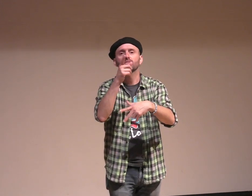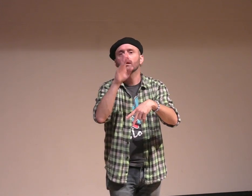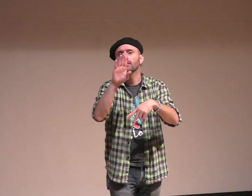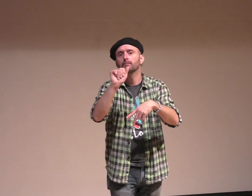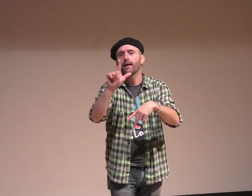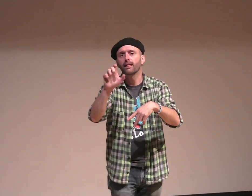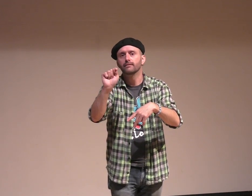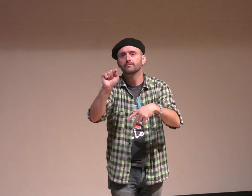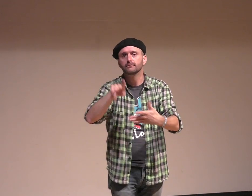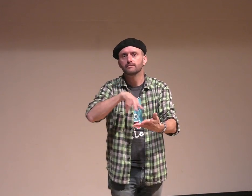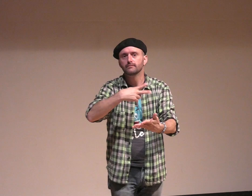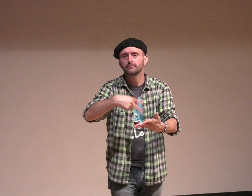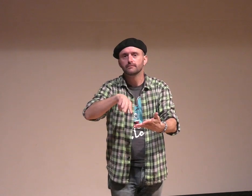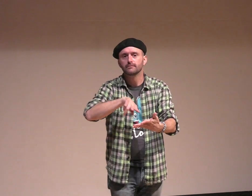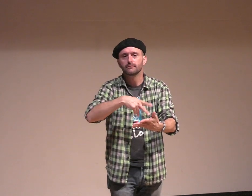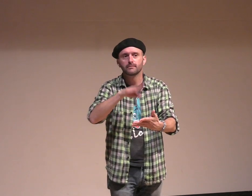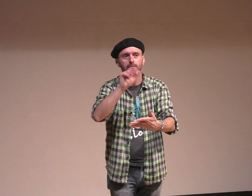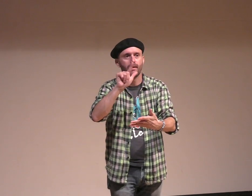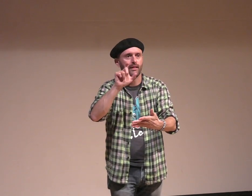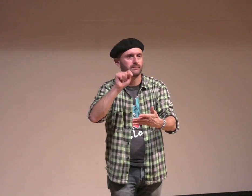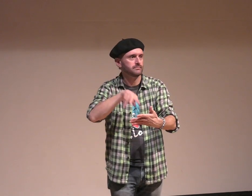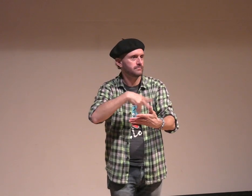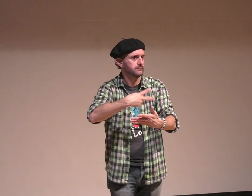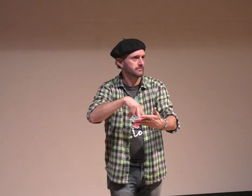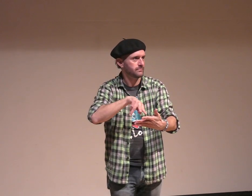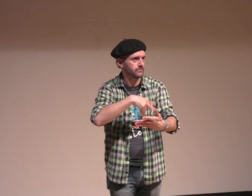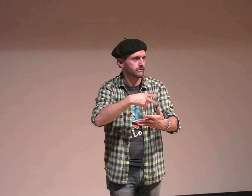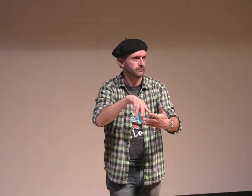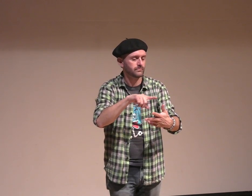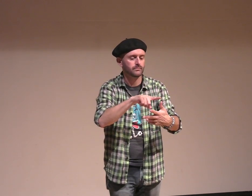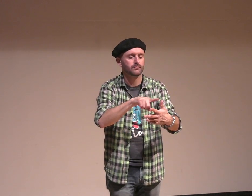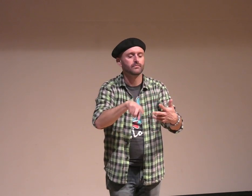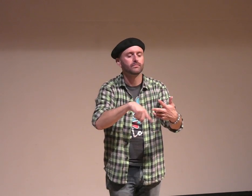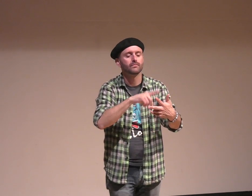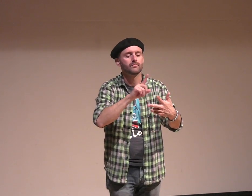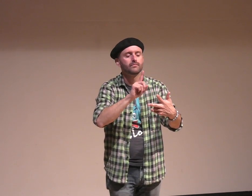songs. The first one's going to be a ballet.